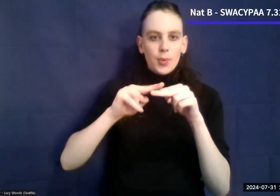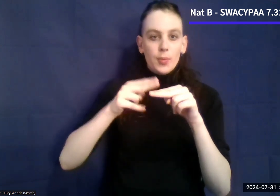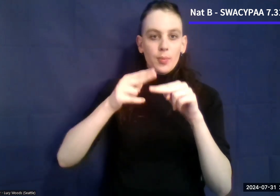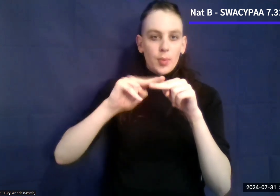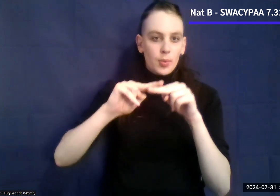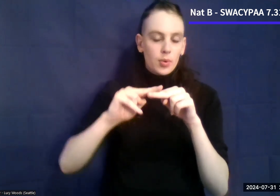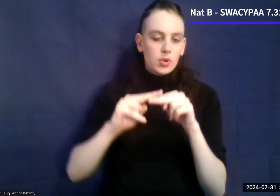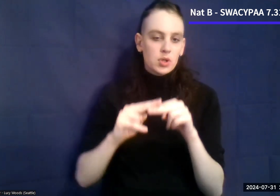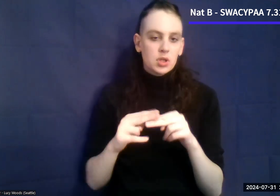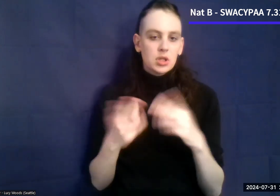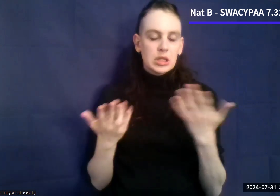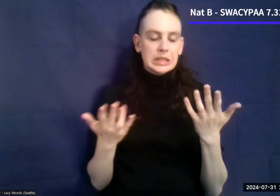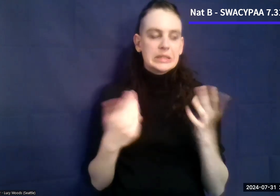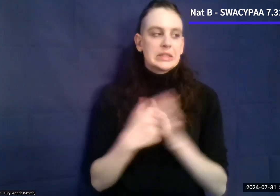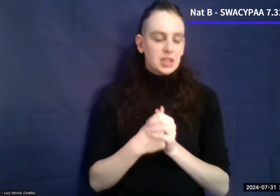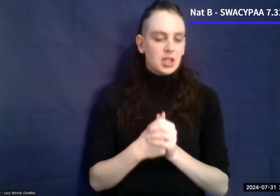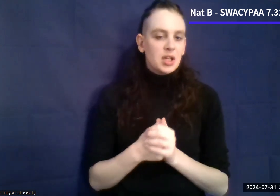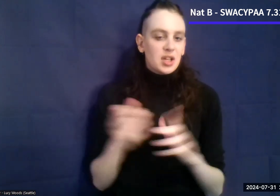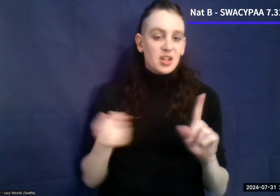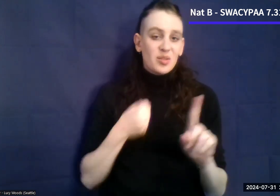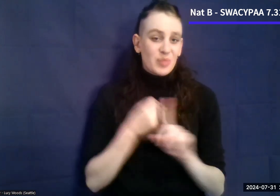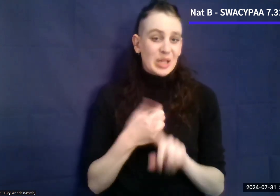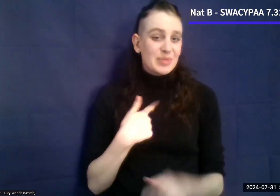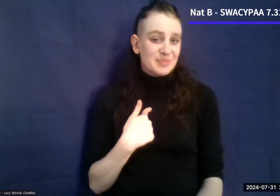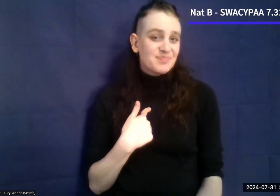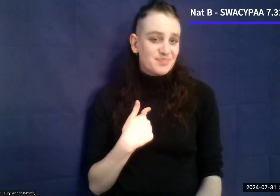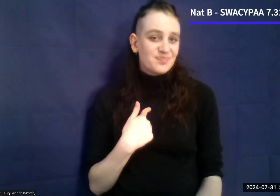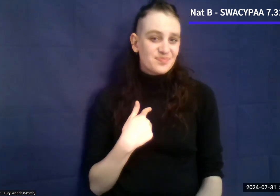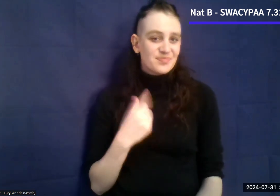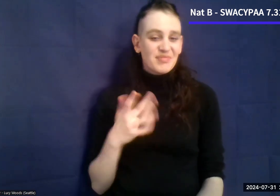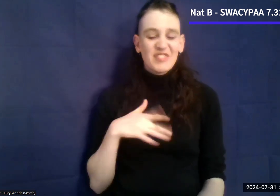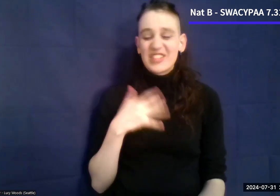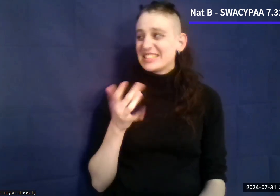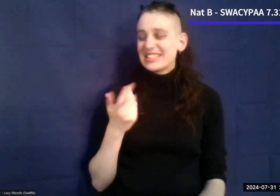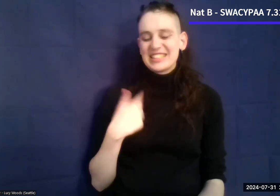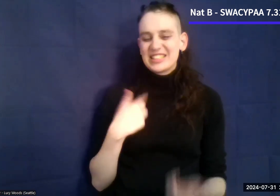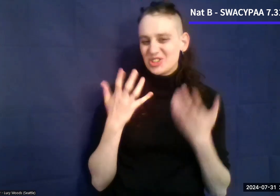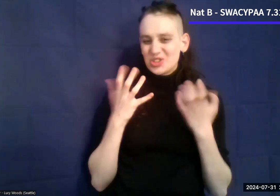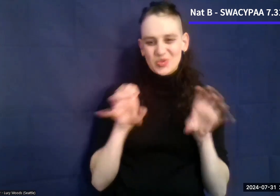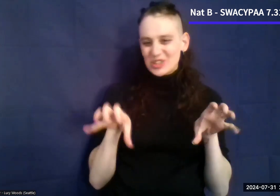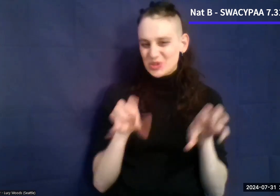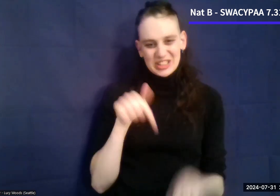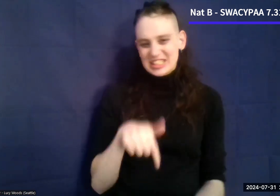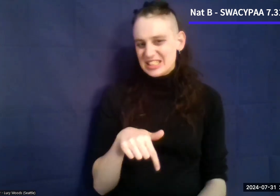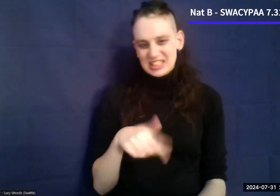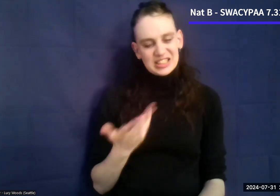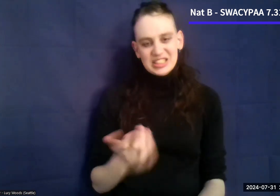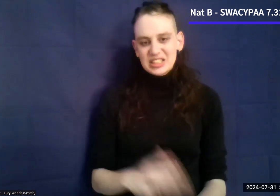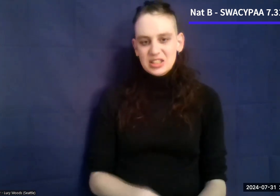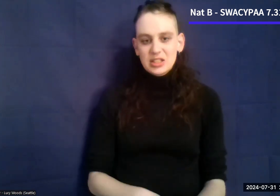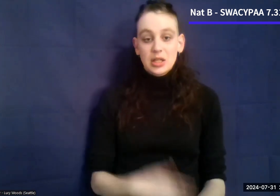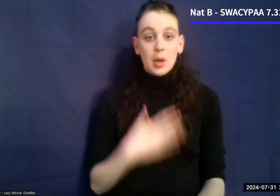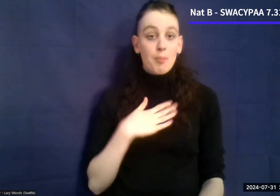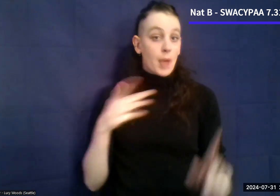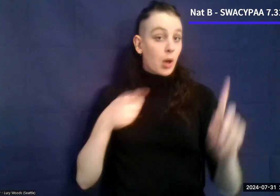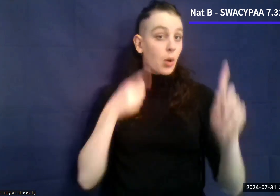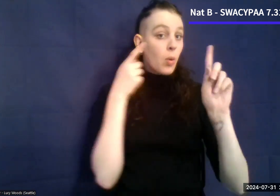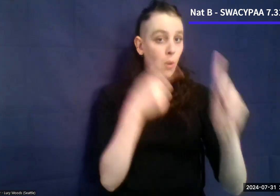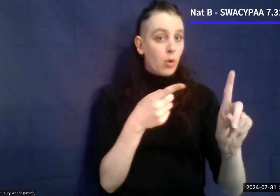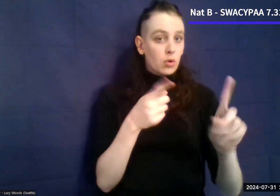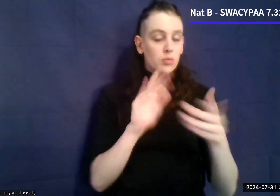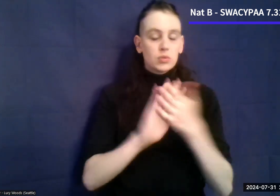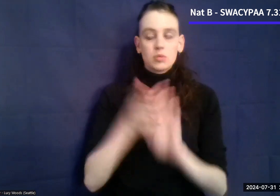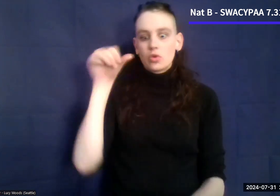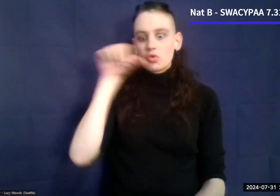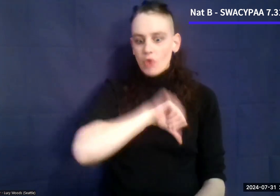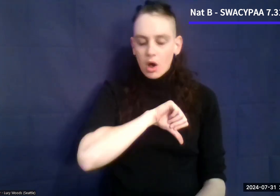like my heart. Like it was just like, oh, that's not what I wanted to do. Like my main goal was to get drunk and like for me